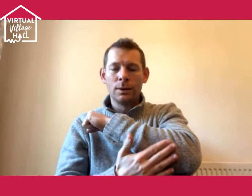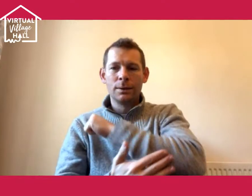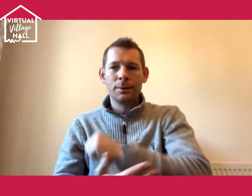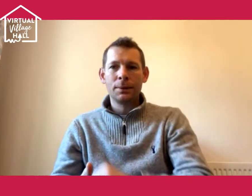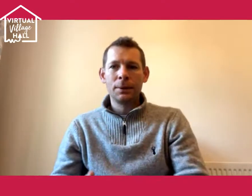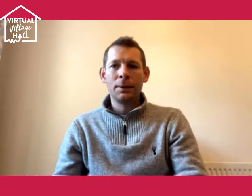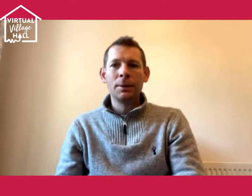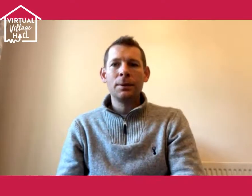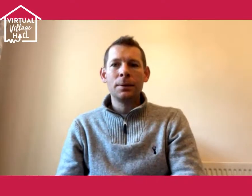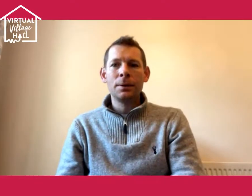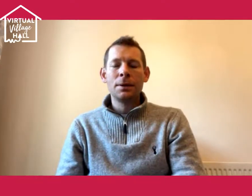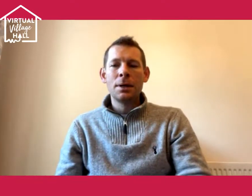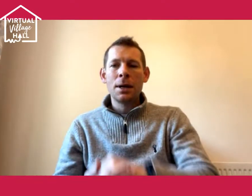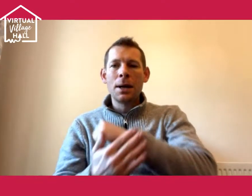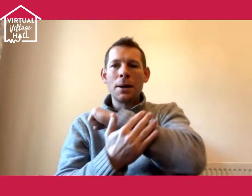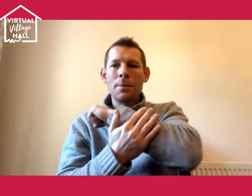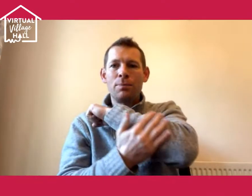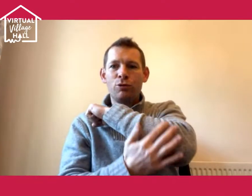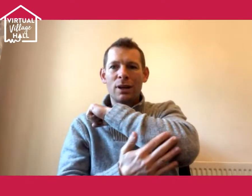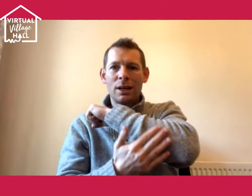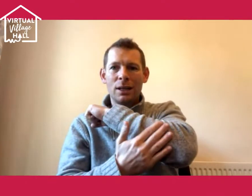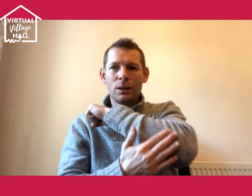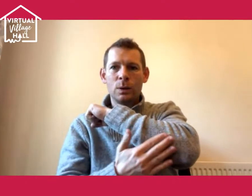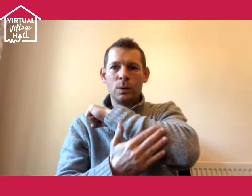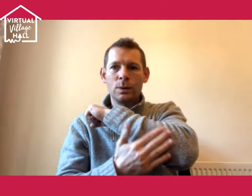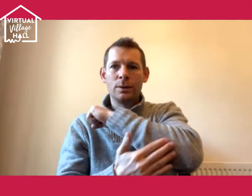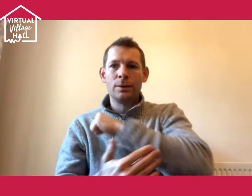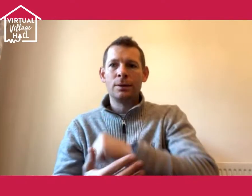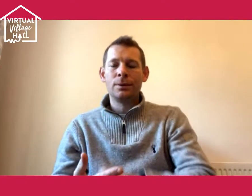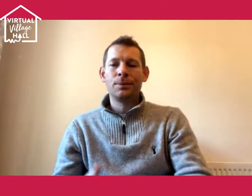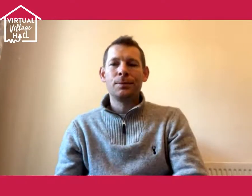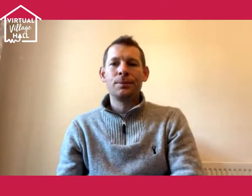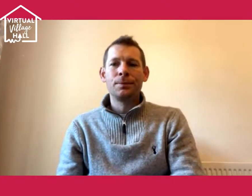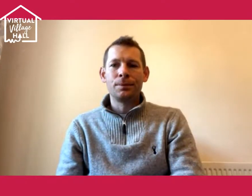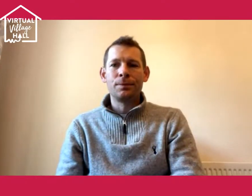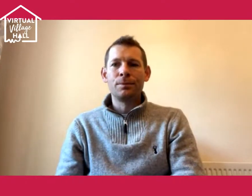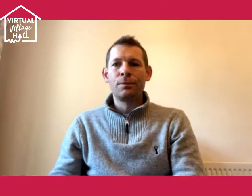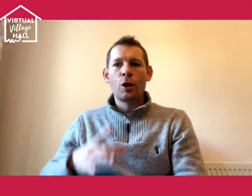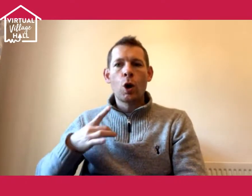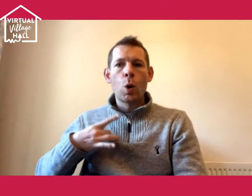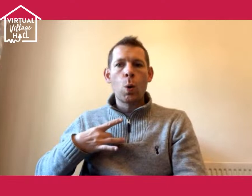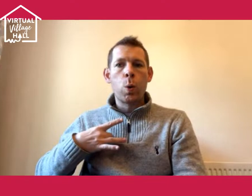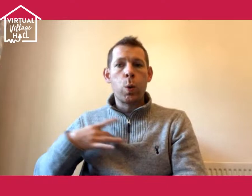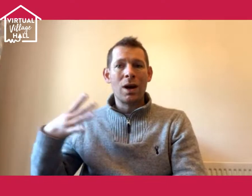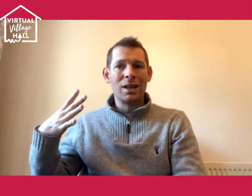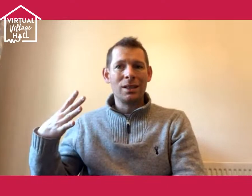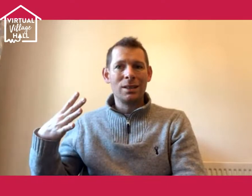brown, brown,